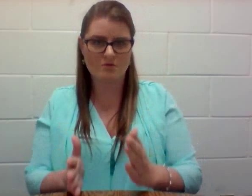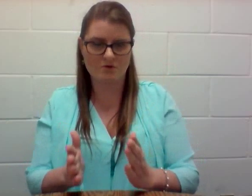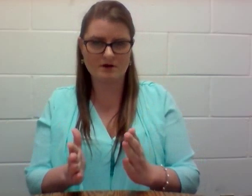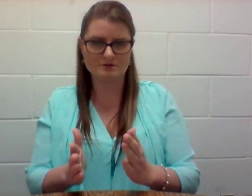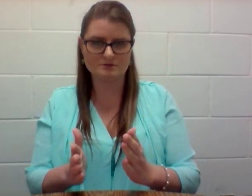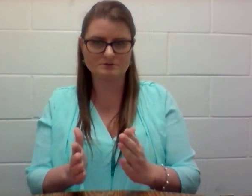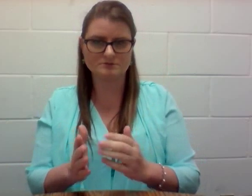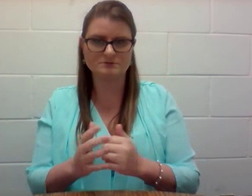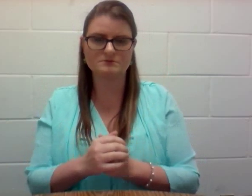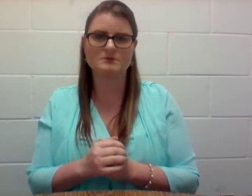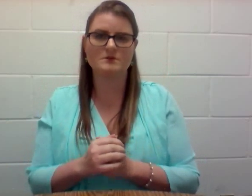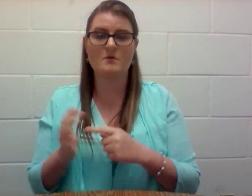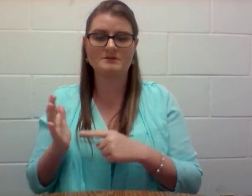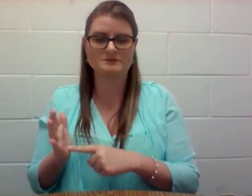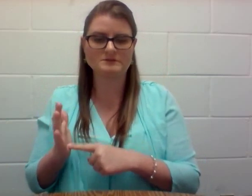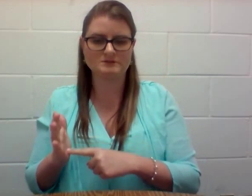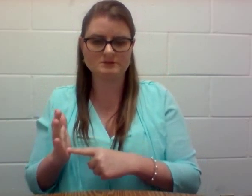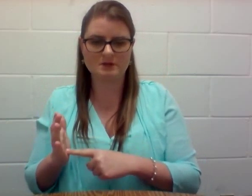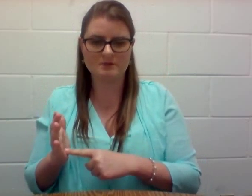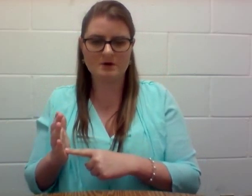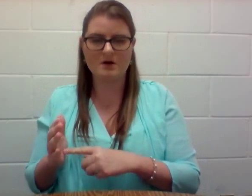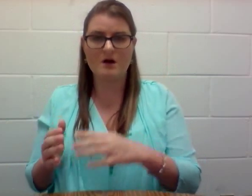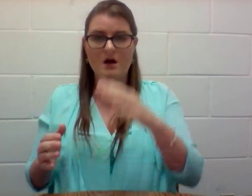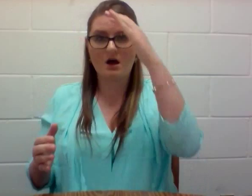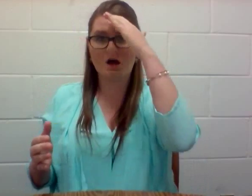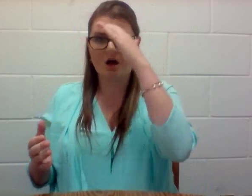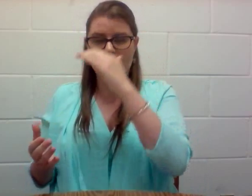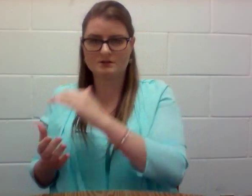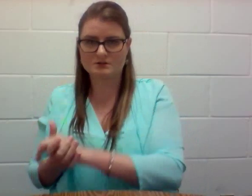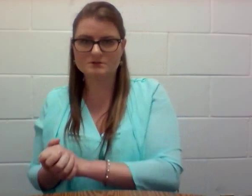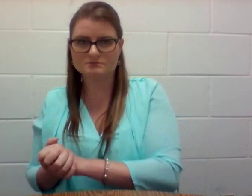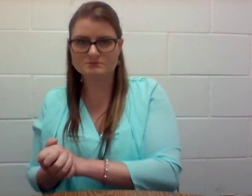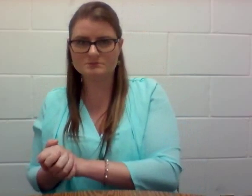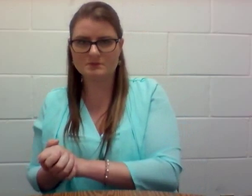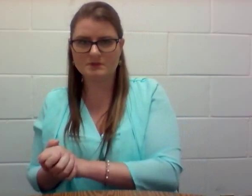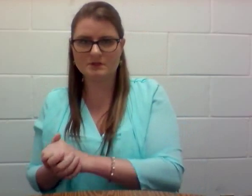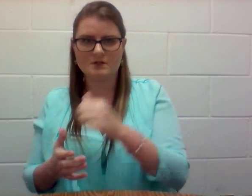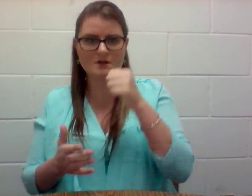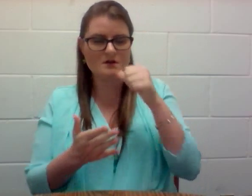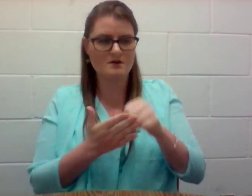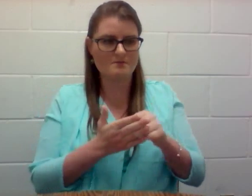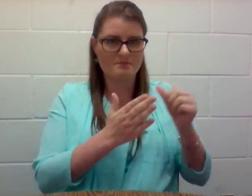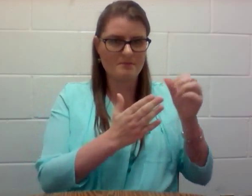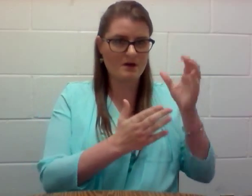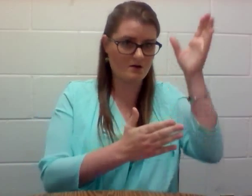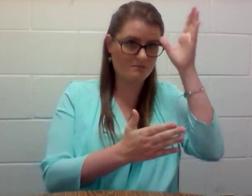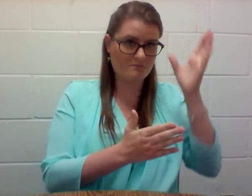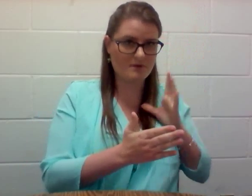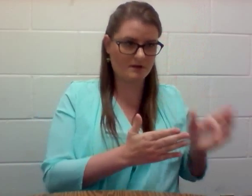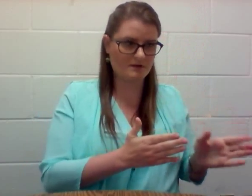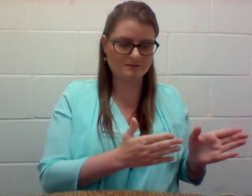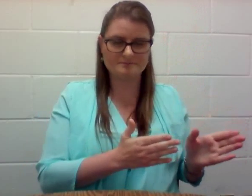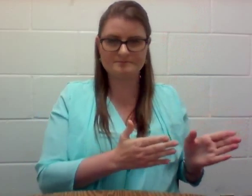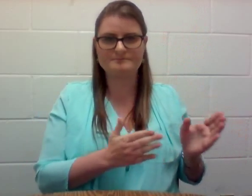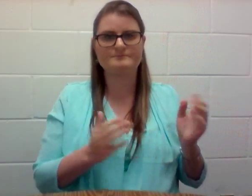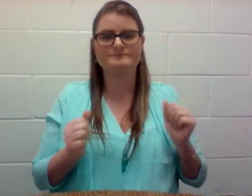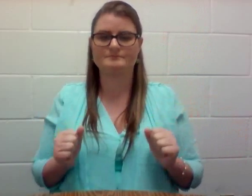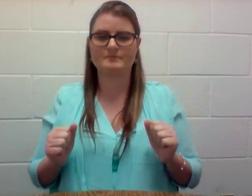differing relationships. The postman won't relate to the lady at the door the way the husband will, but he will be a man.